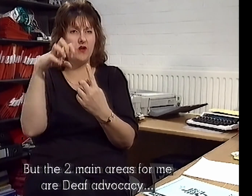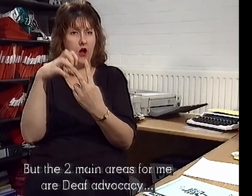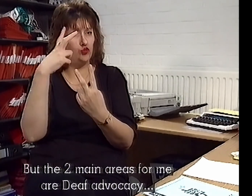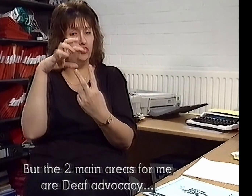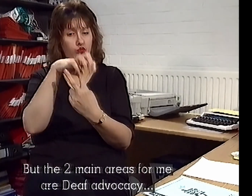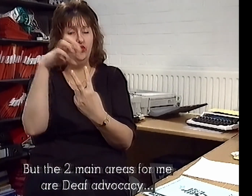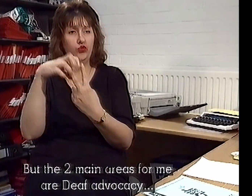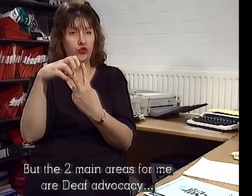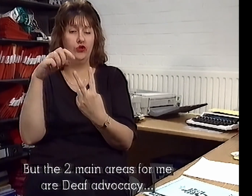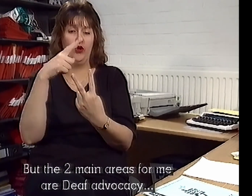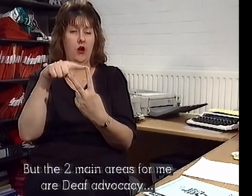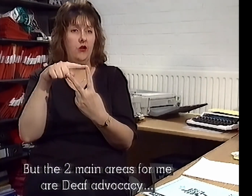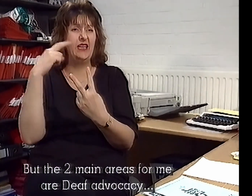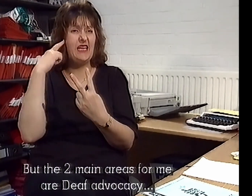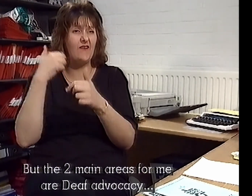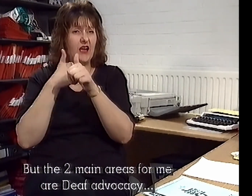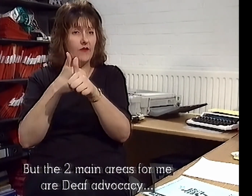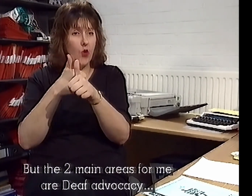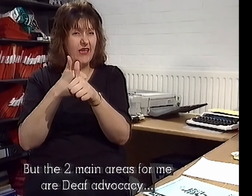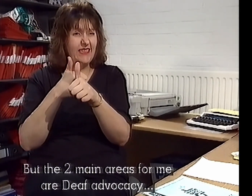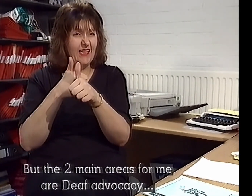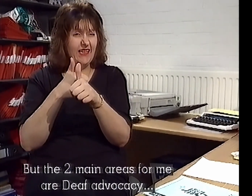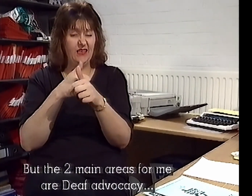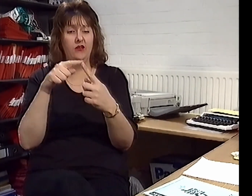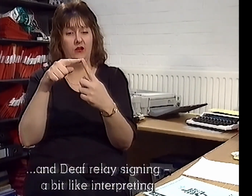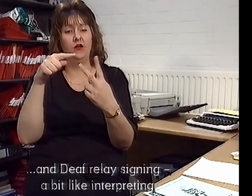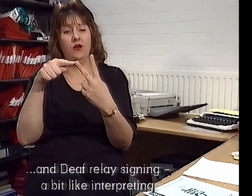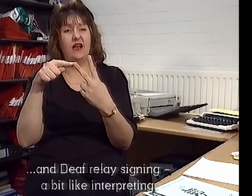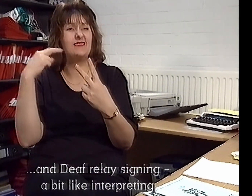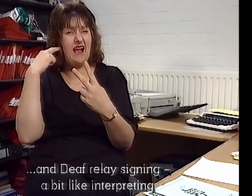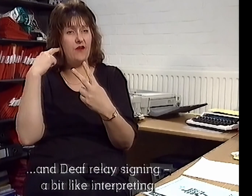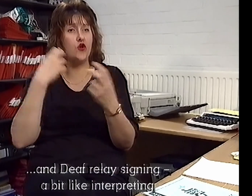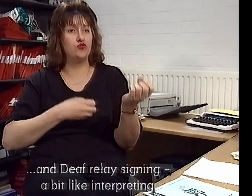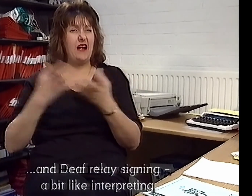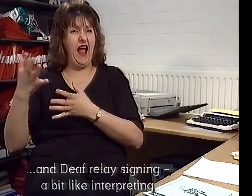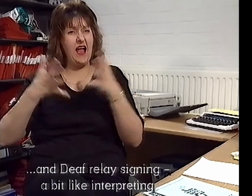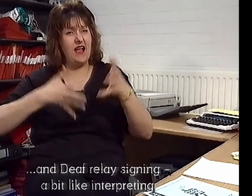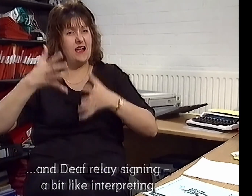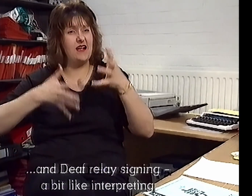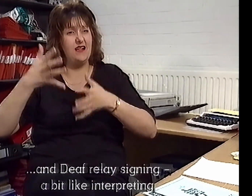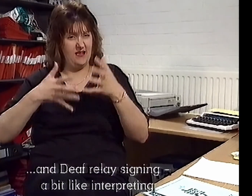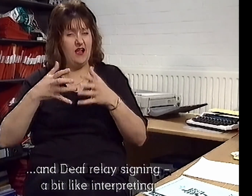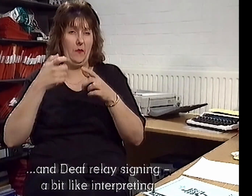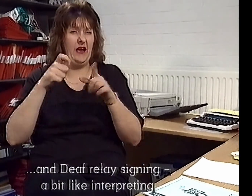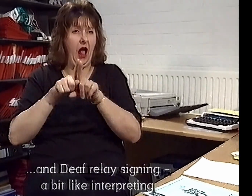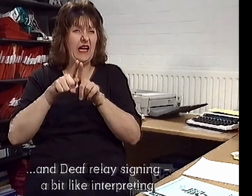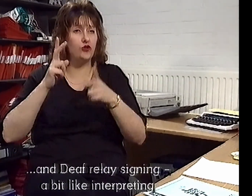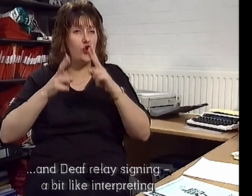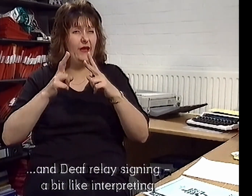me are deaf advocacy and deaf relay signing, a bit like interpreting.